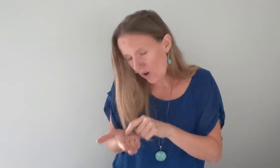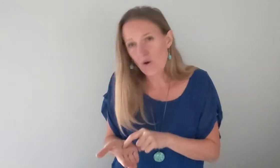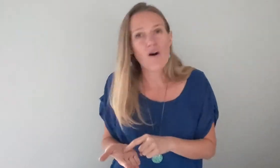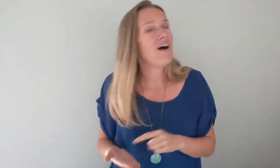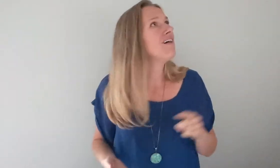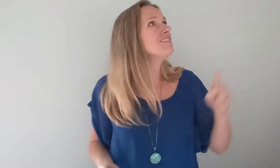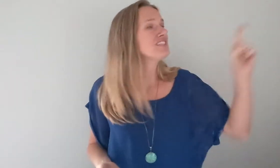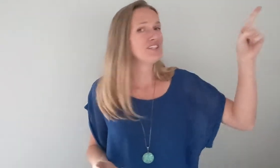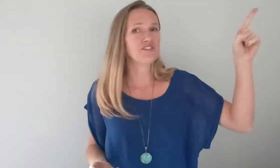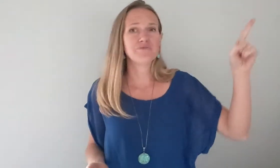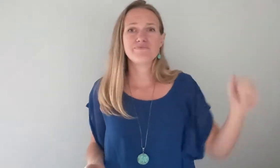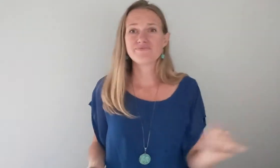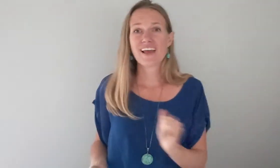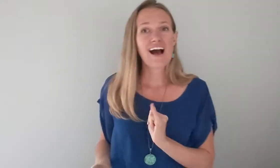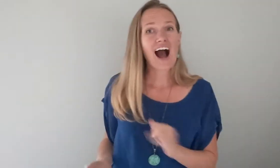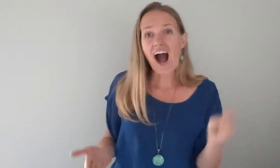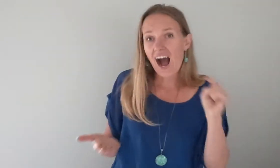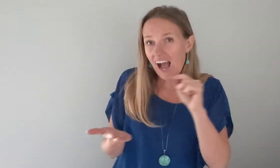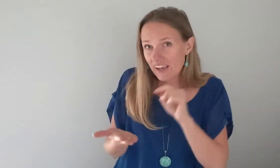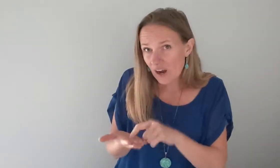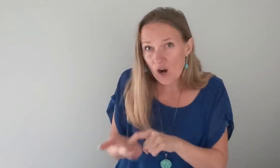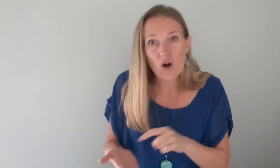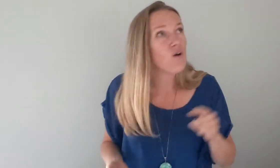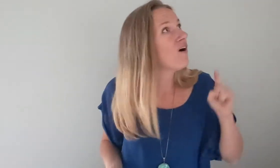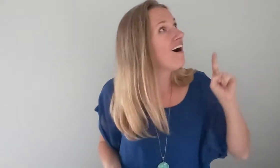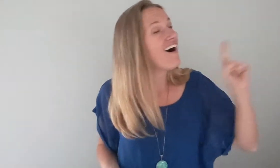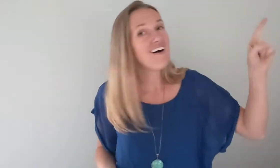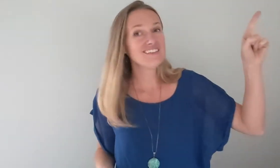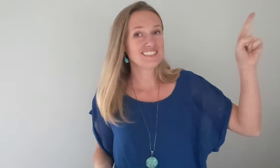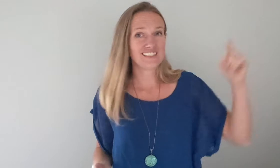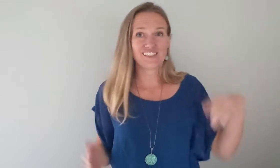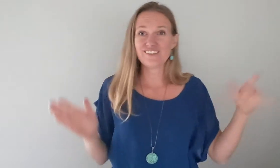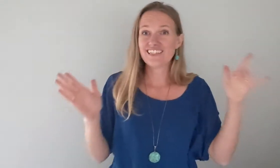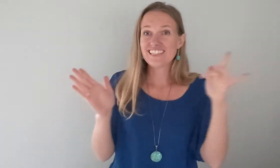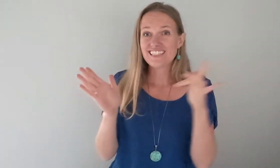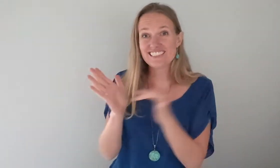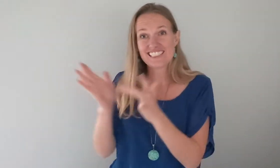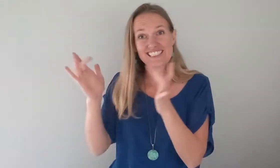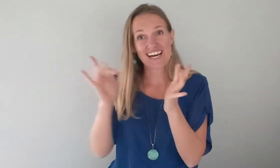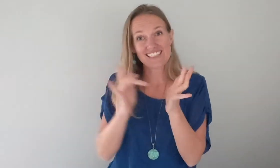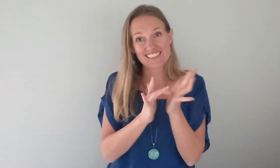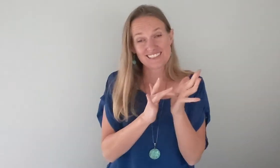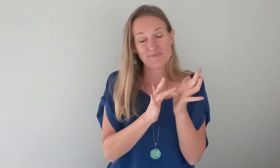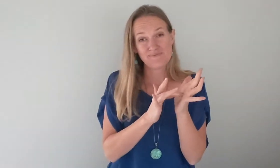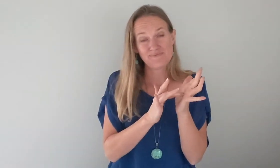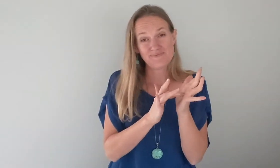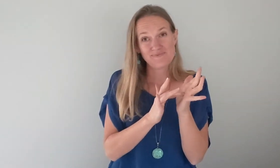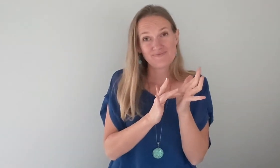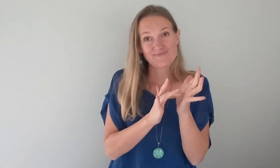owe all to you. I owe all to you, Jesus.